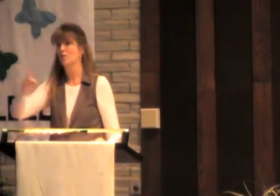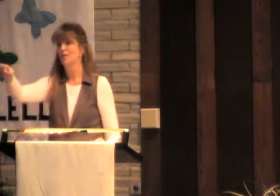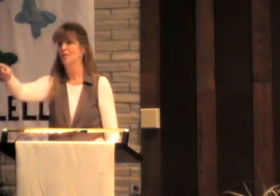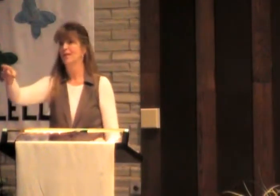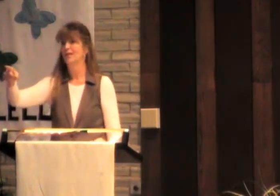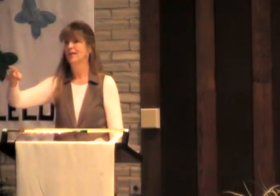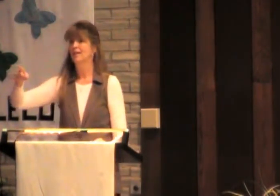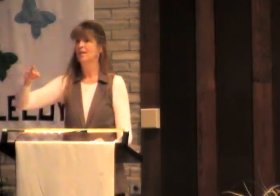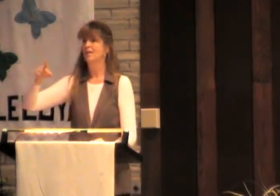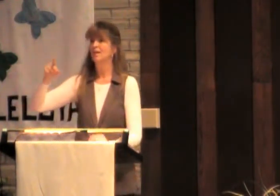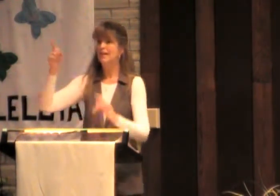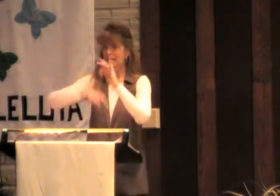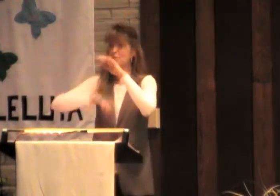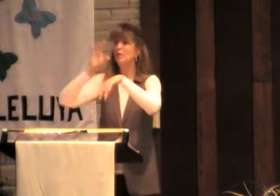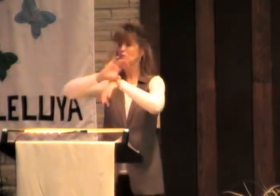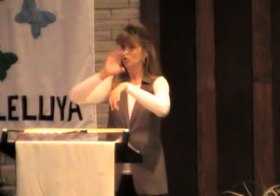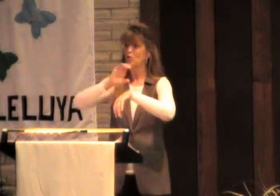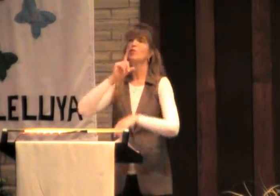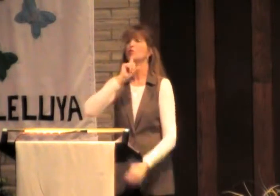Money, that's true.